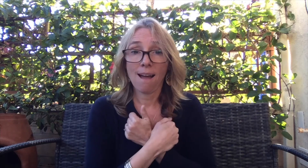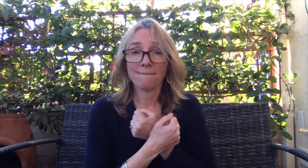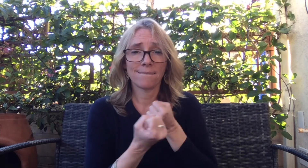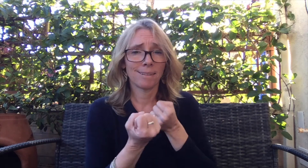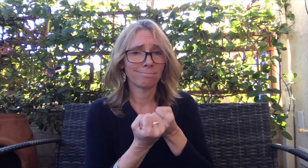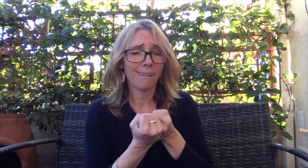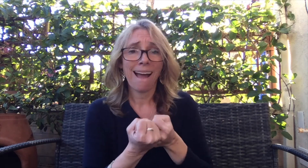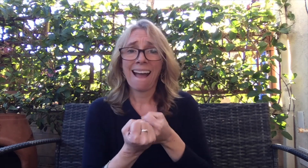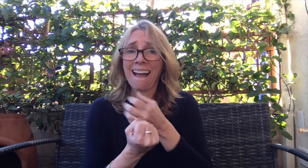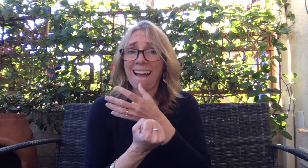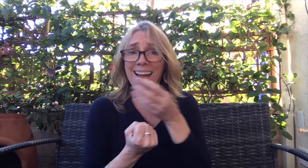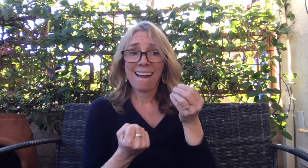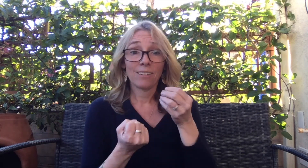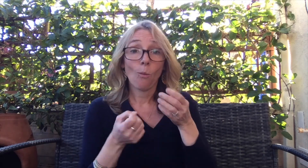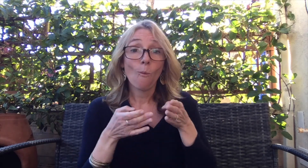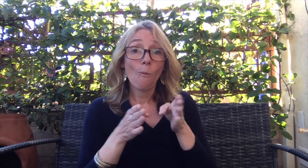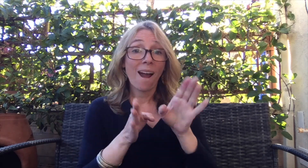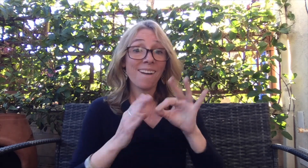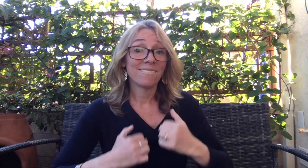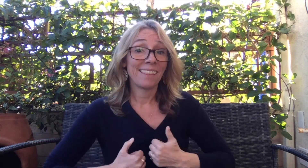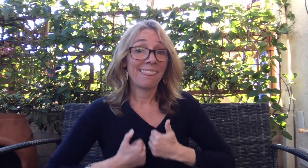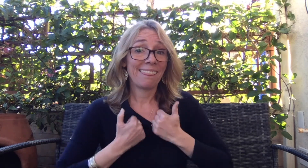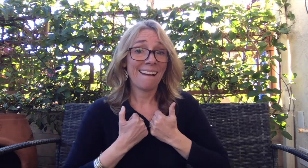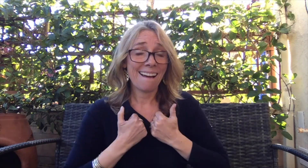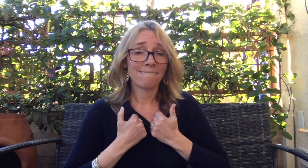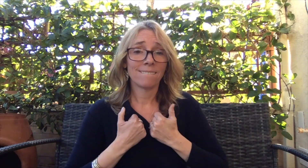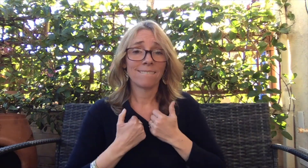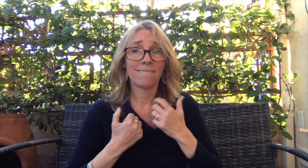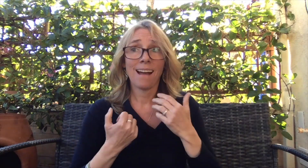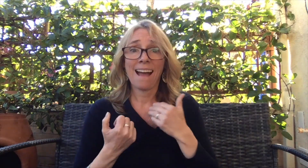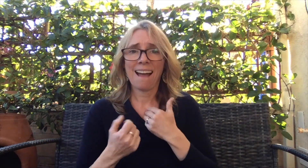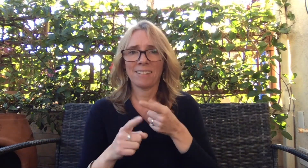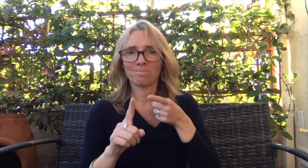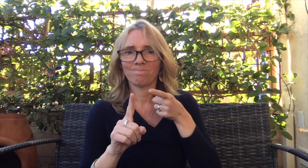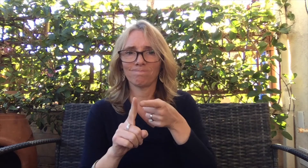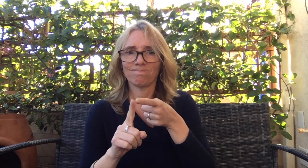they're having at home. That love and support is there,